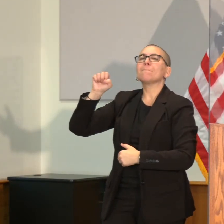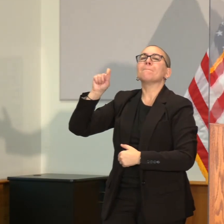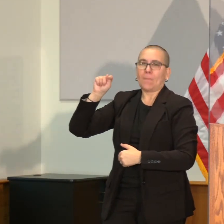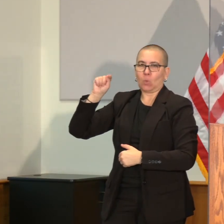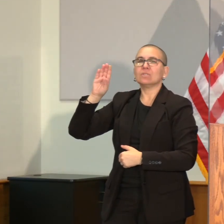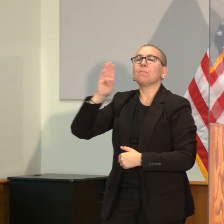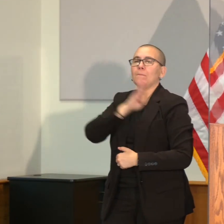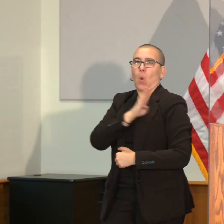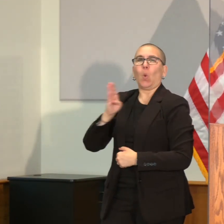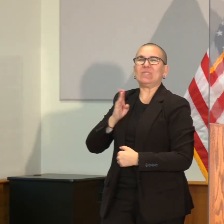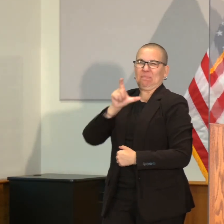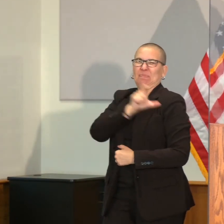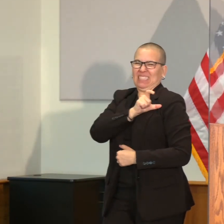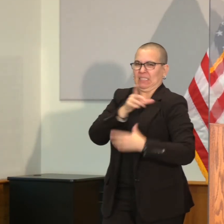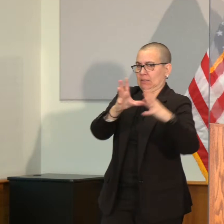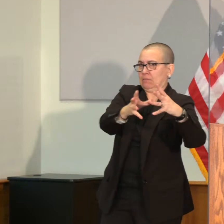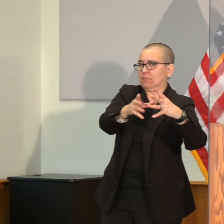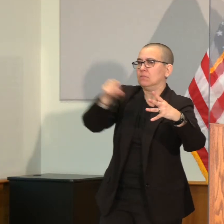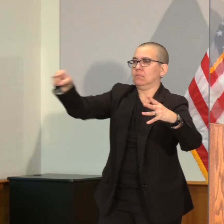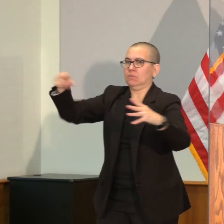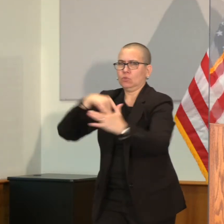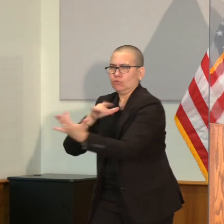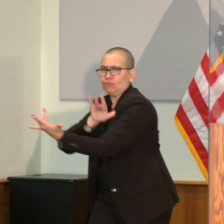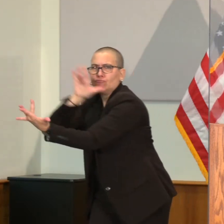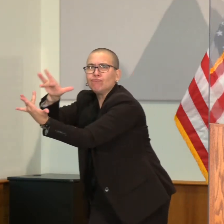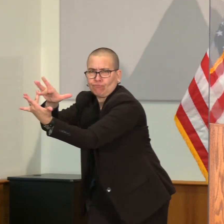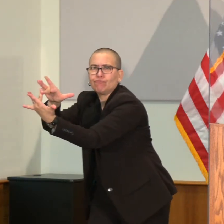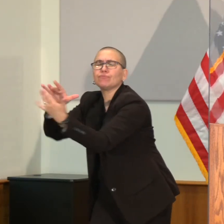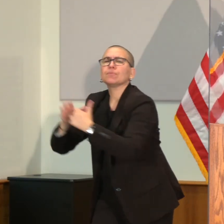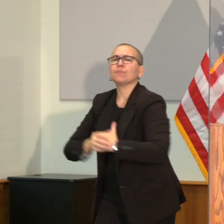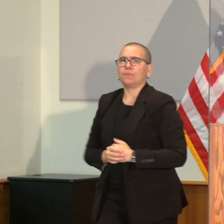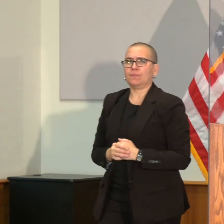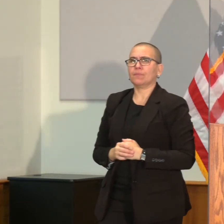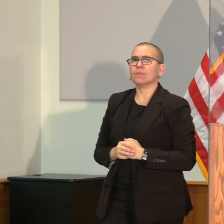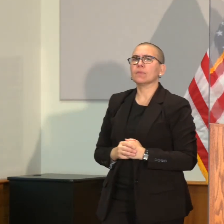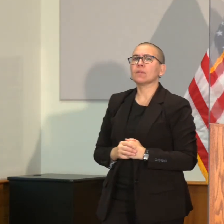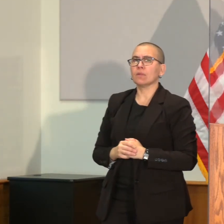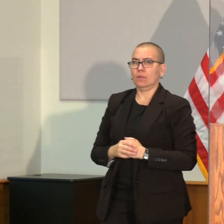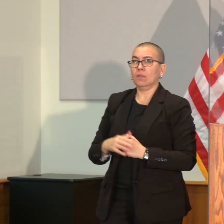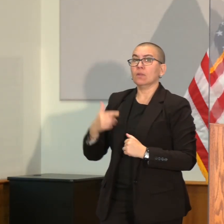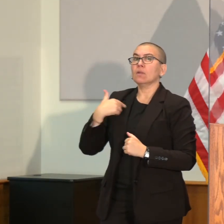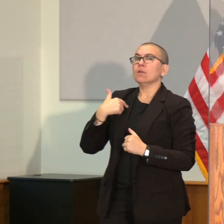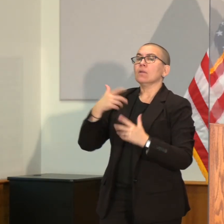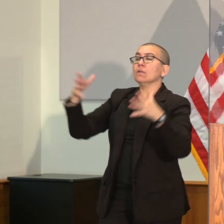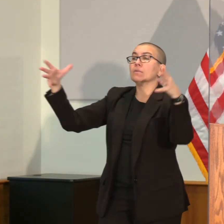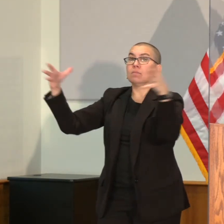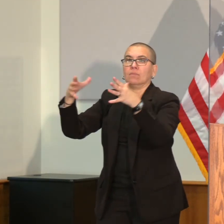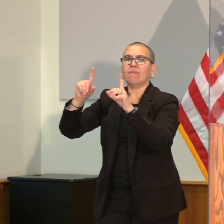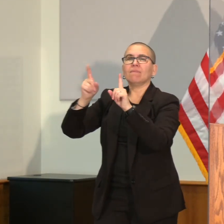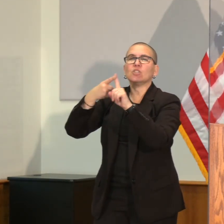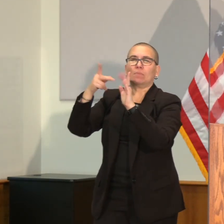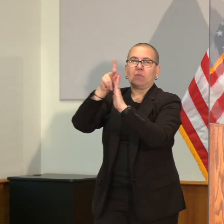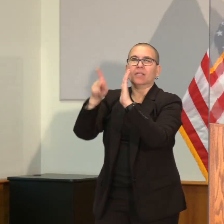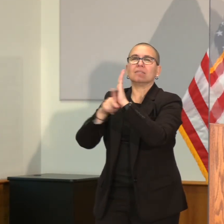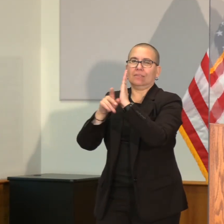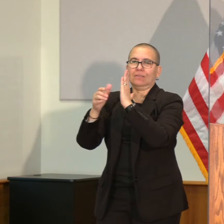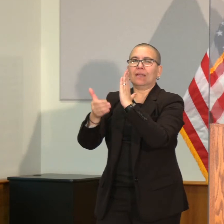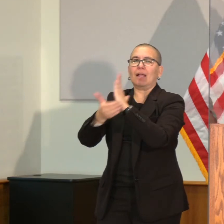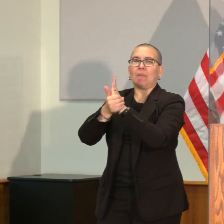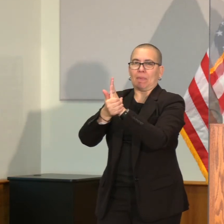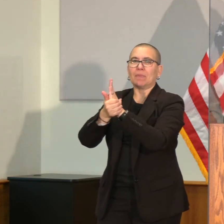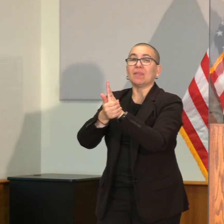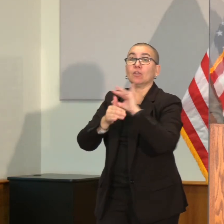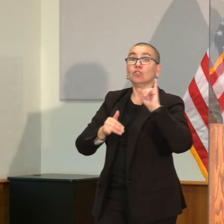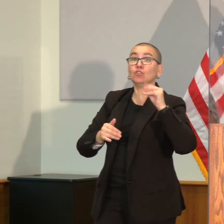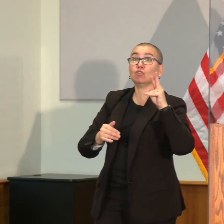group here would attest to that. We need model policy around First Amendment gatherings to make sure that journalists and individuals are not